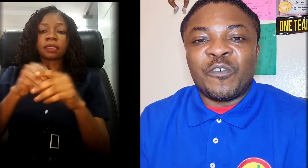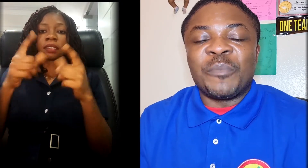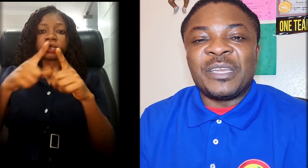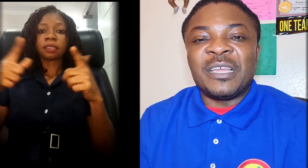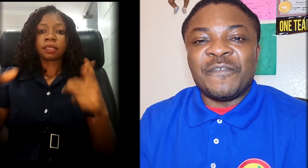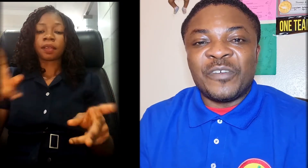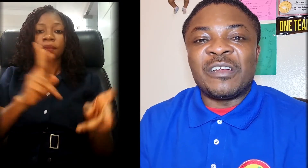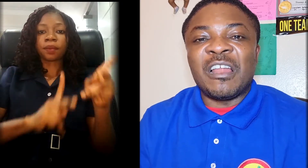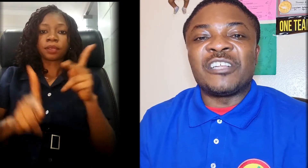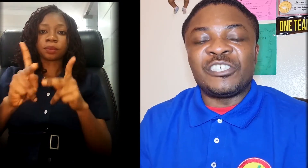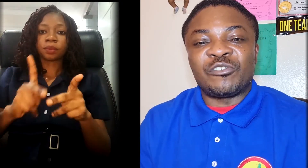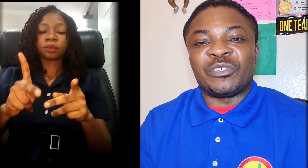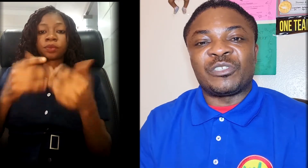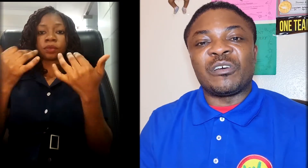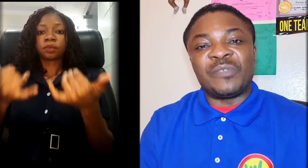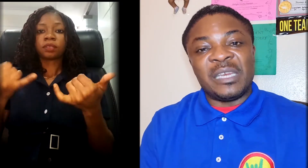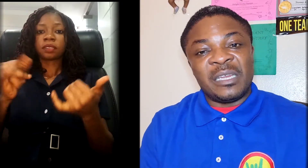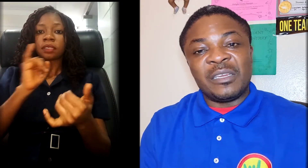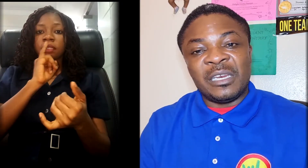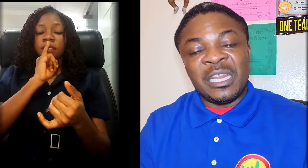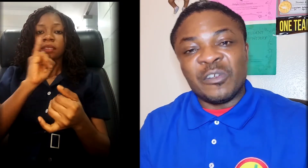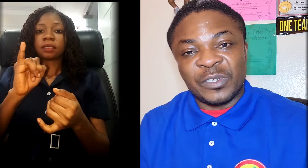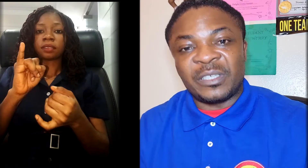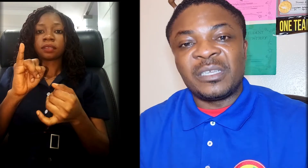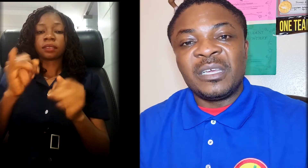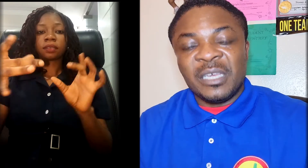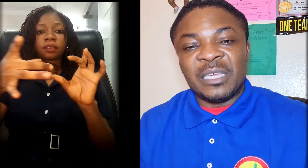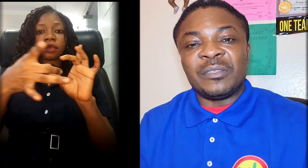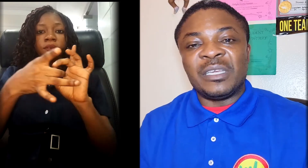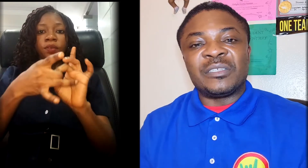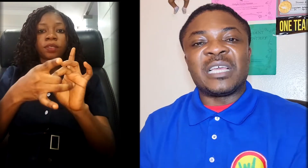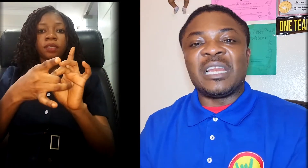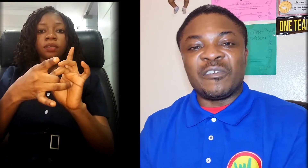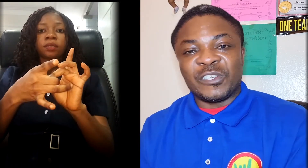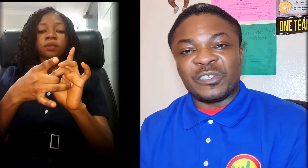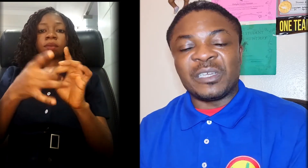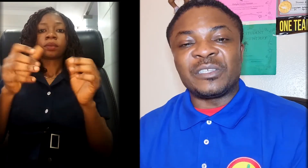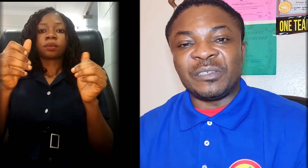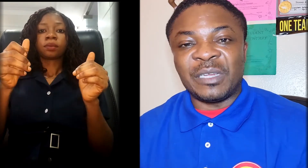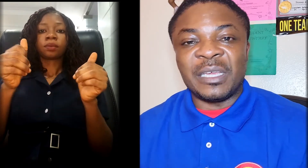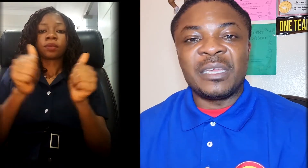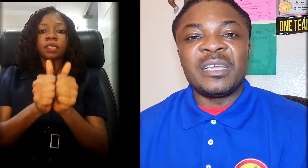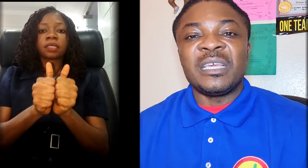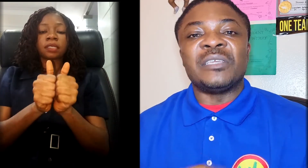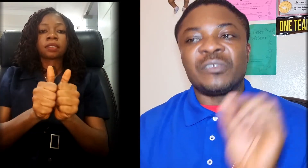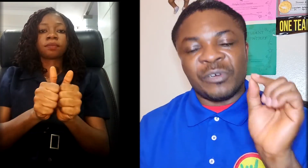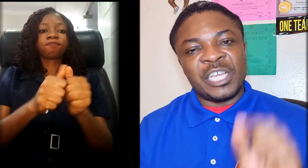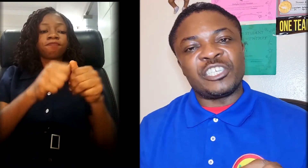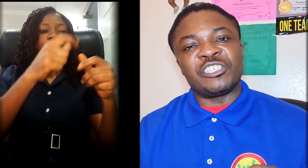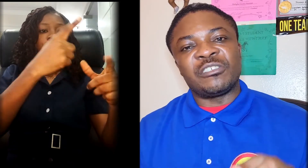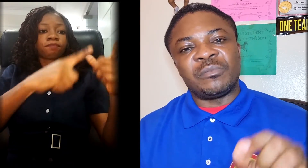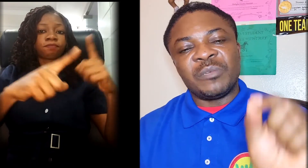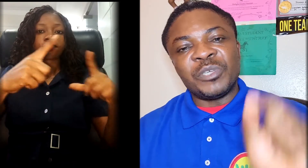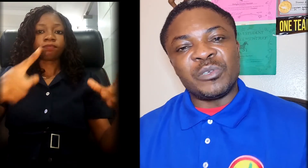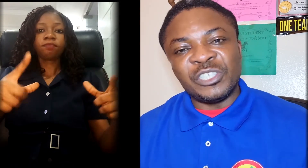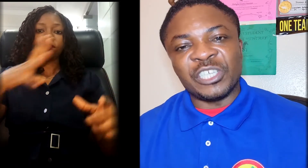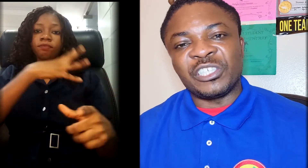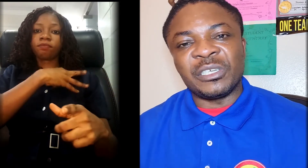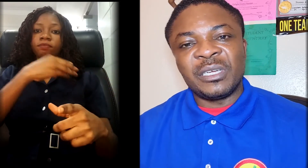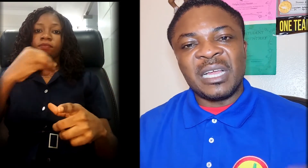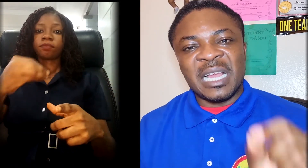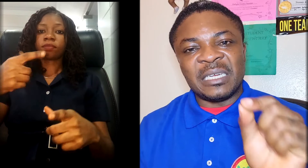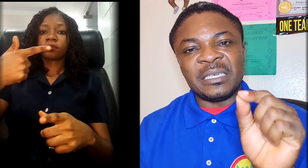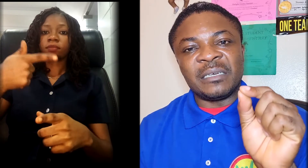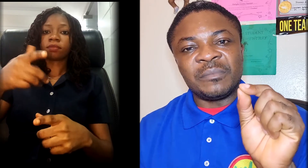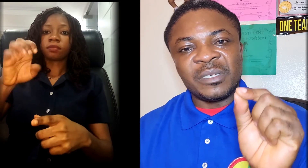is forming a very large interest of the linguists in sign language studies today is the relationship between